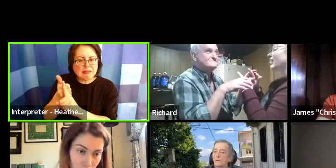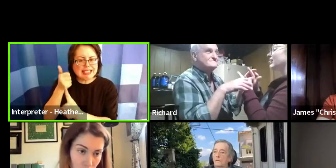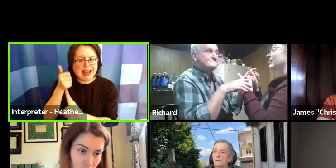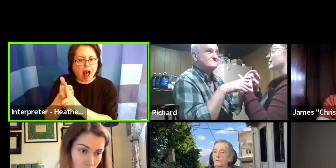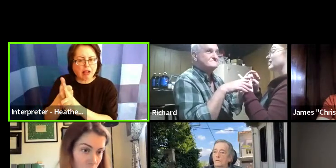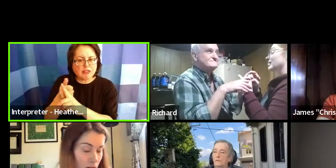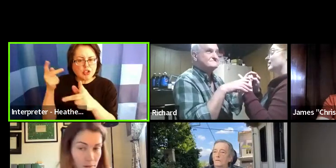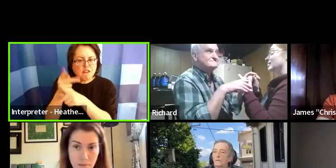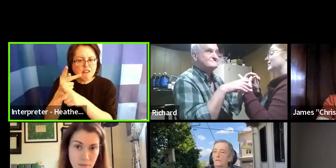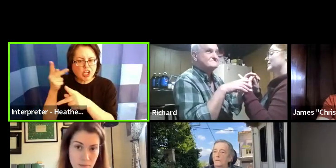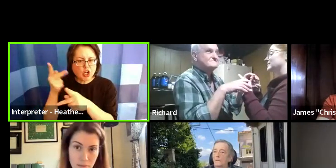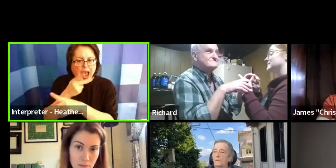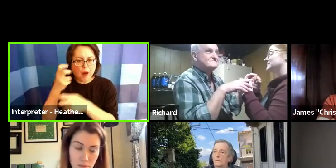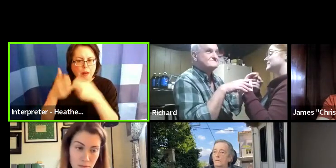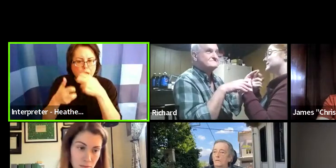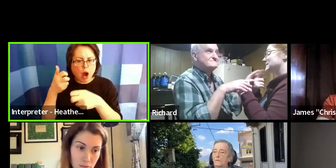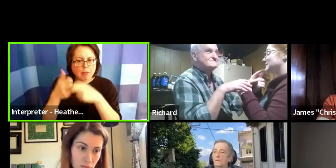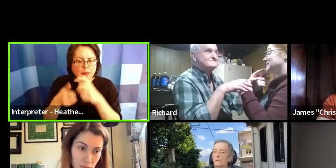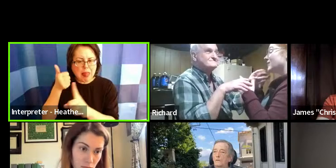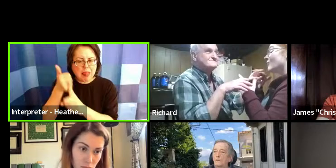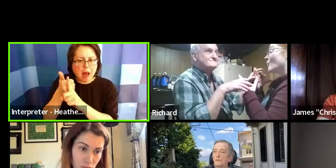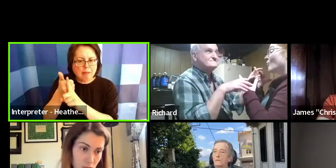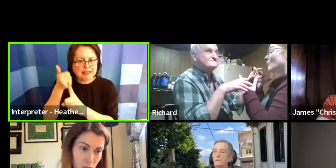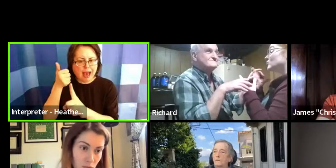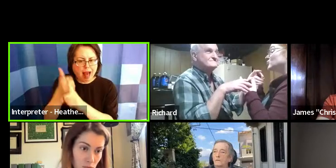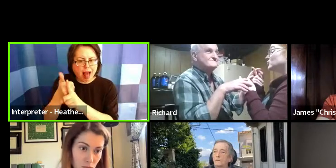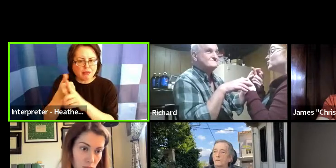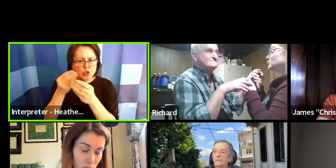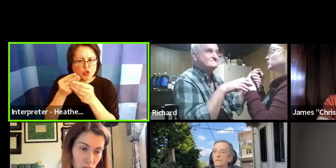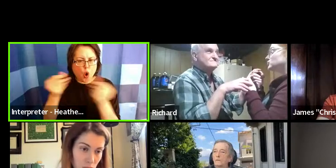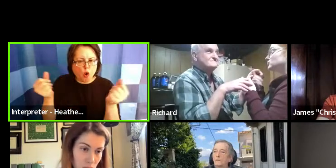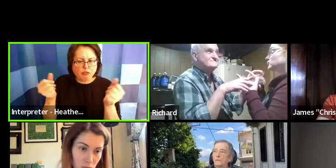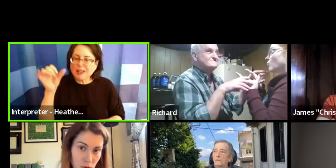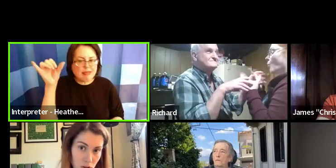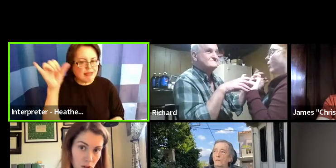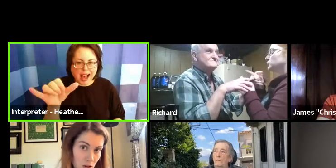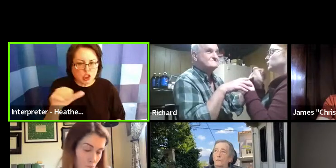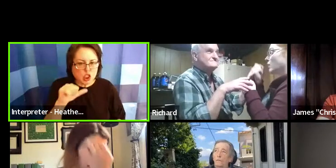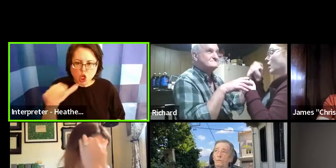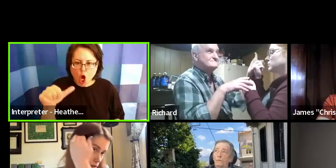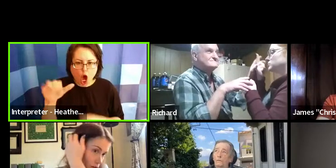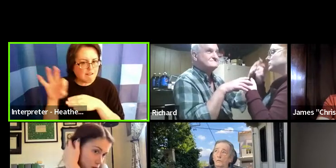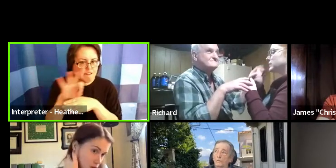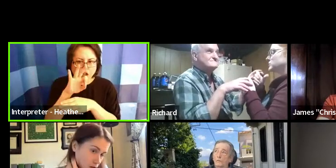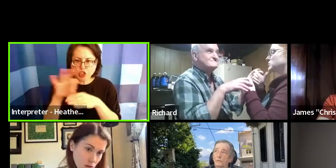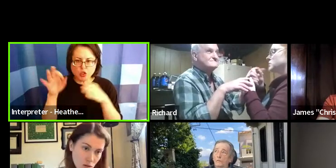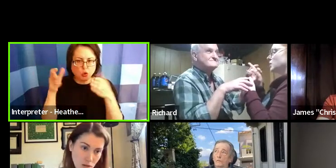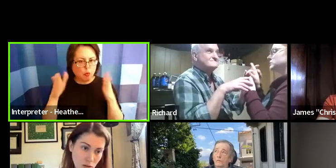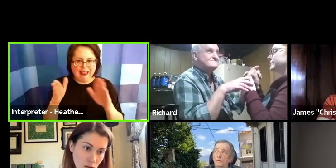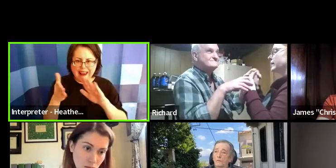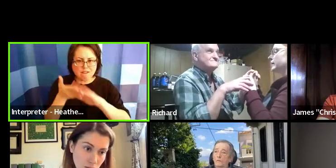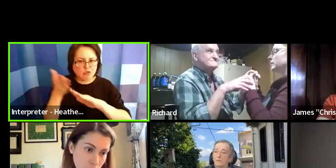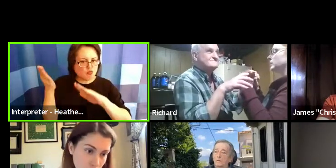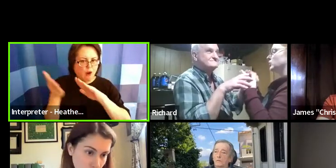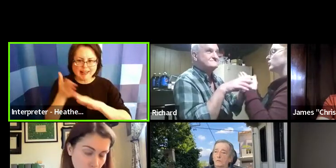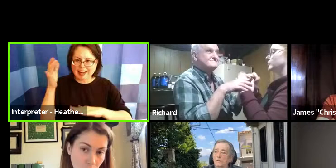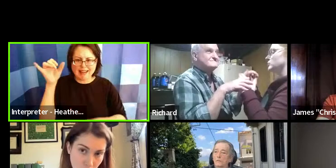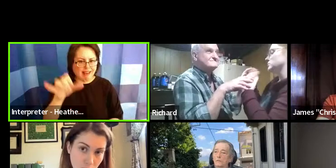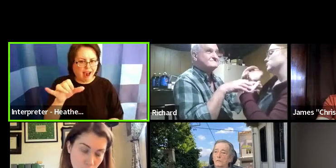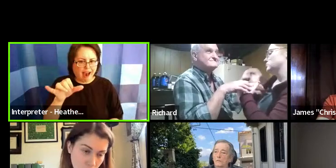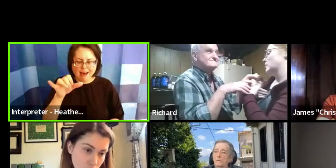and to solve it, because that is not a functional way of running any kind of,